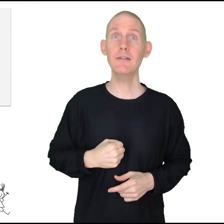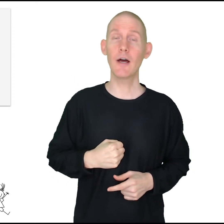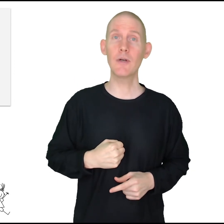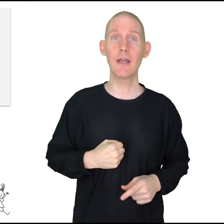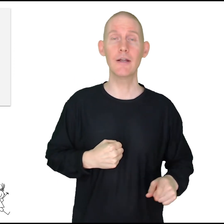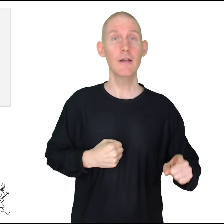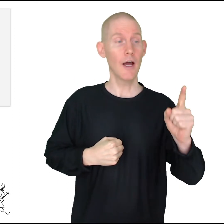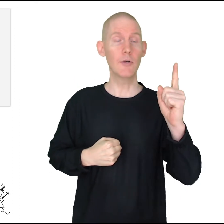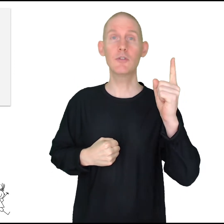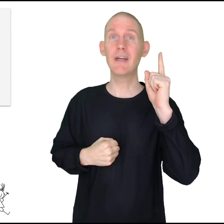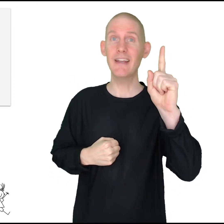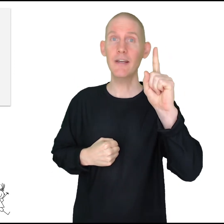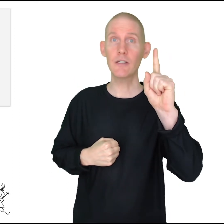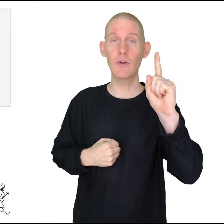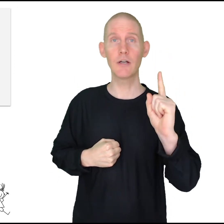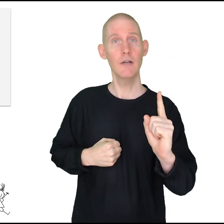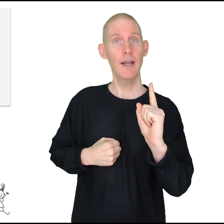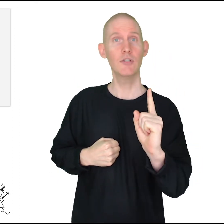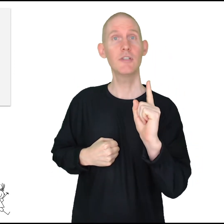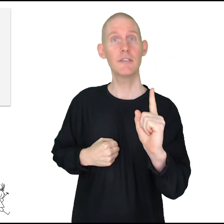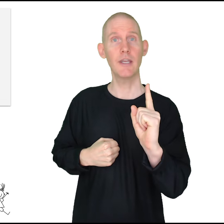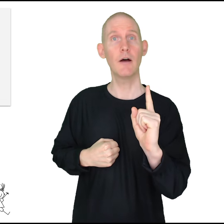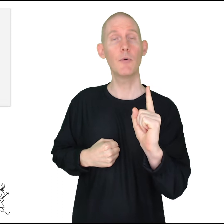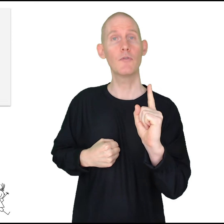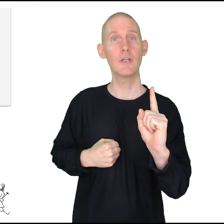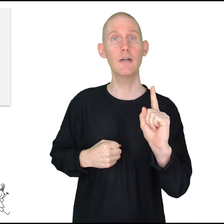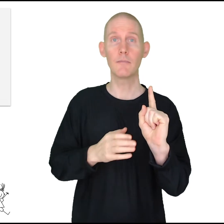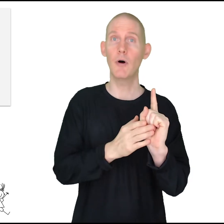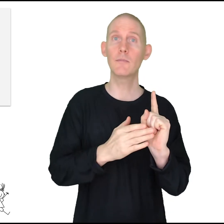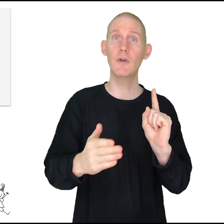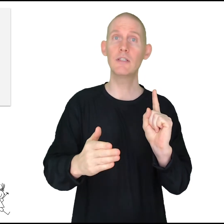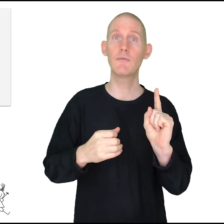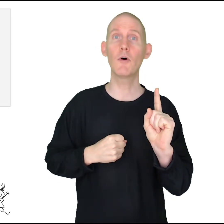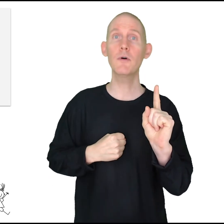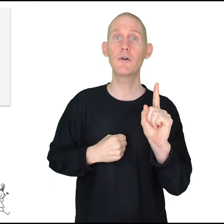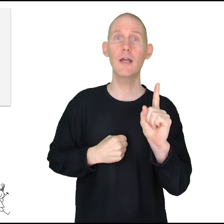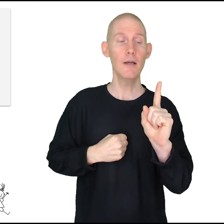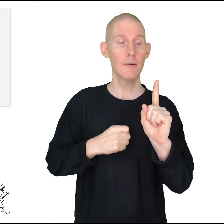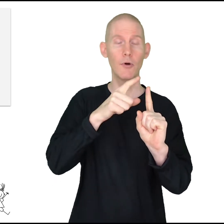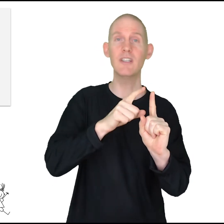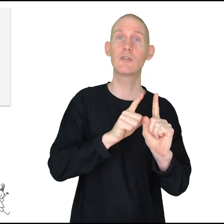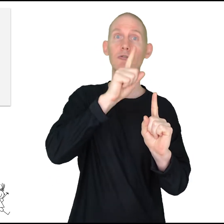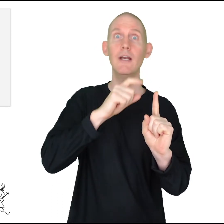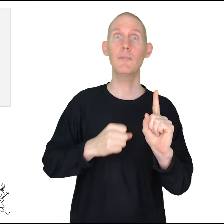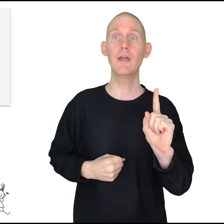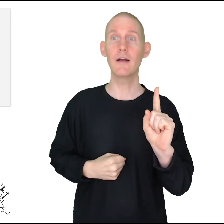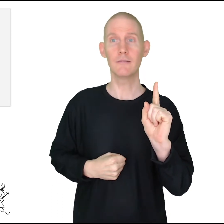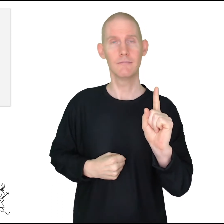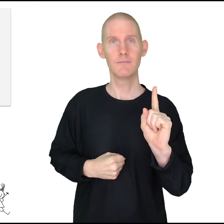non-dominant hand, I'm going to use my index finger and just stick it up over here. Palms facing forward, okay? Pointing straight up in the air. Now